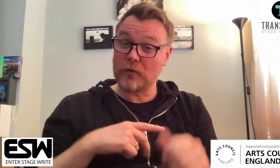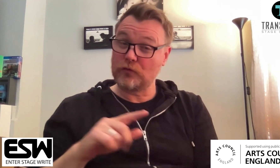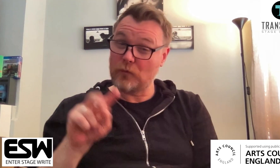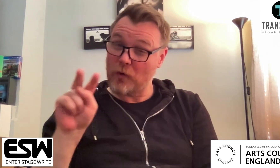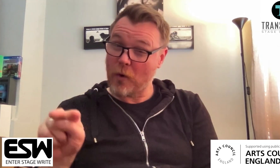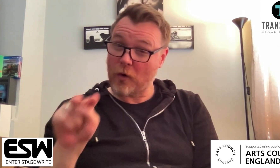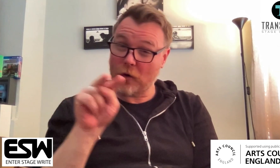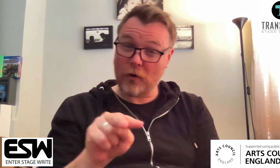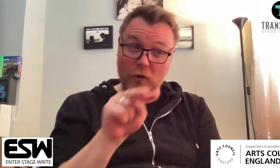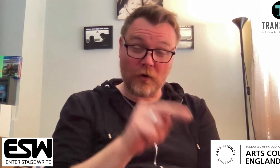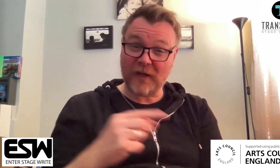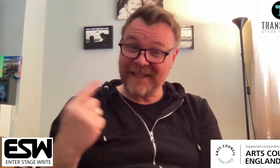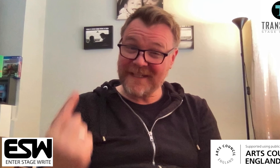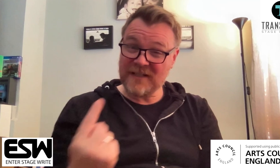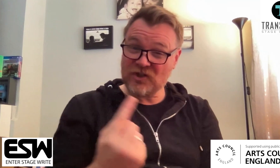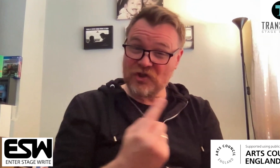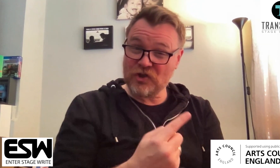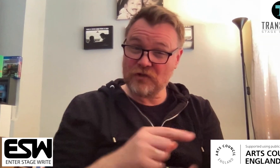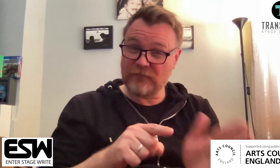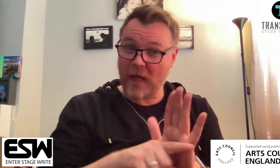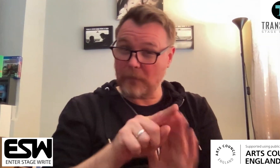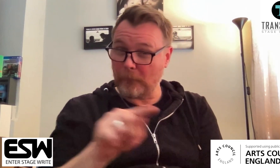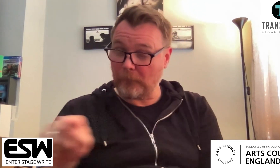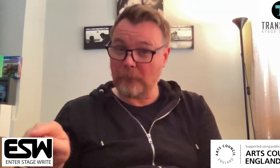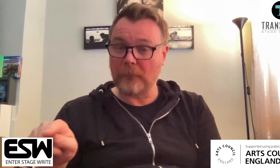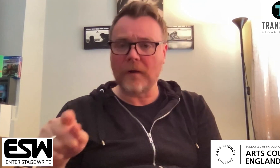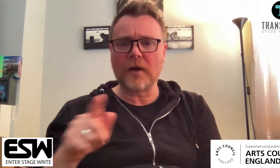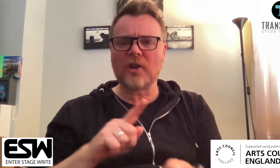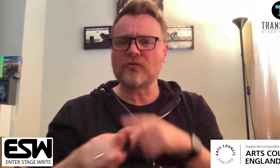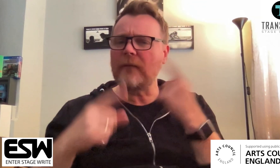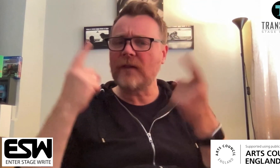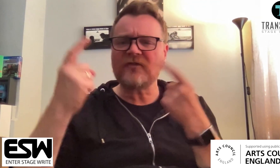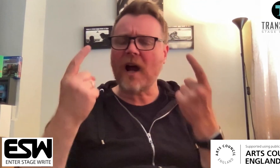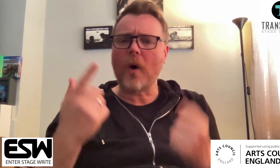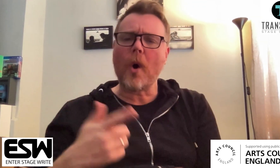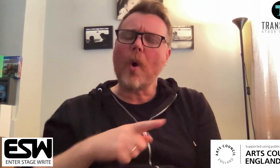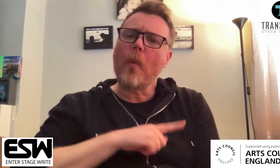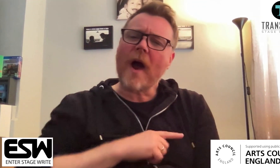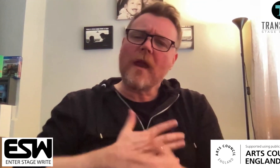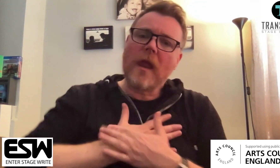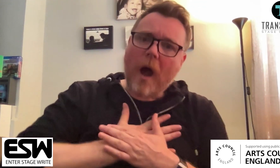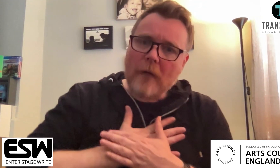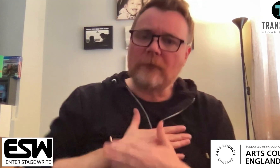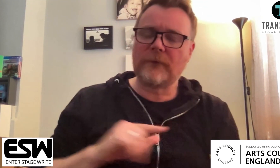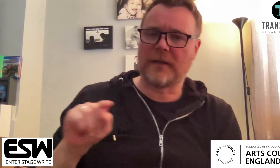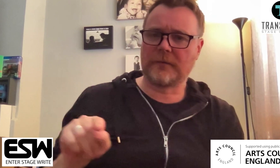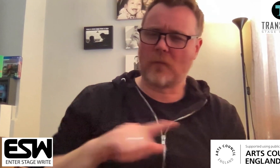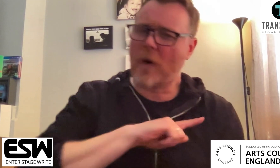And then I want you to look at each one of those films and try and figure out why you love those particular